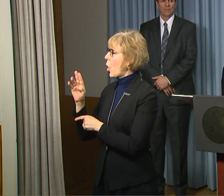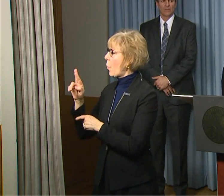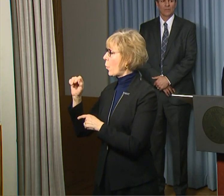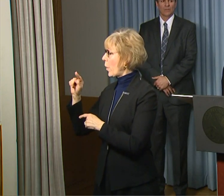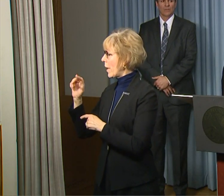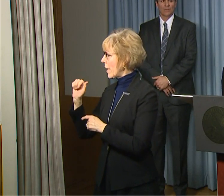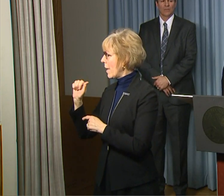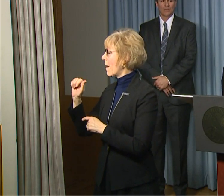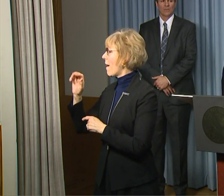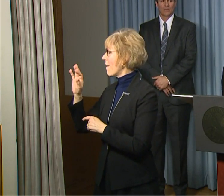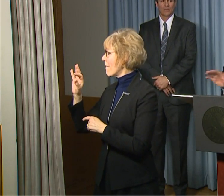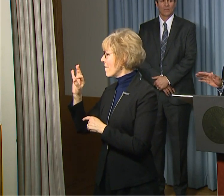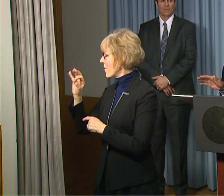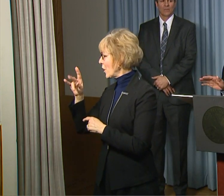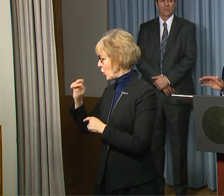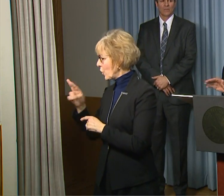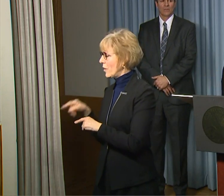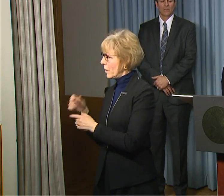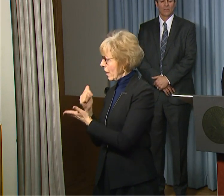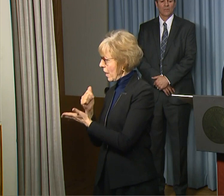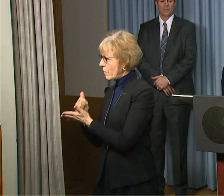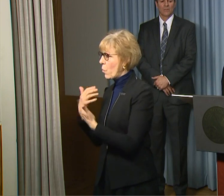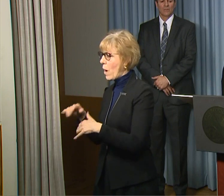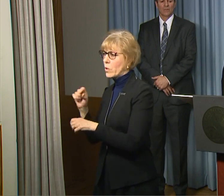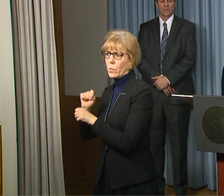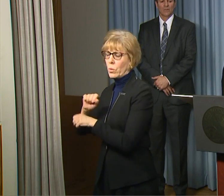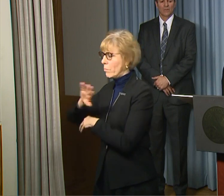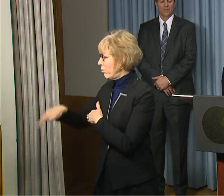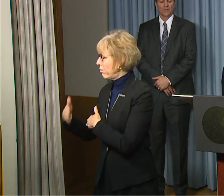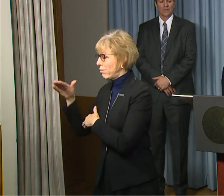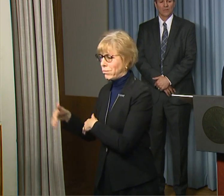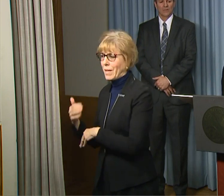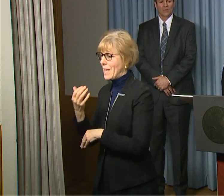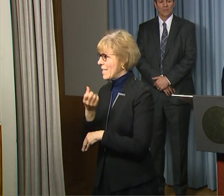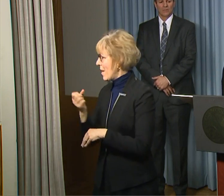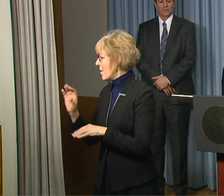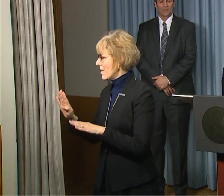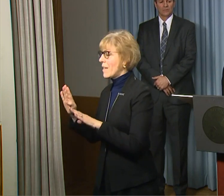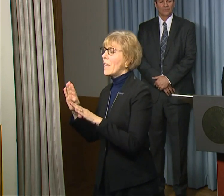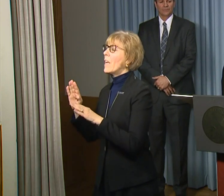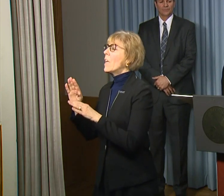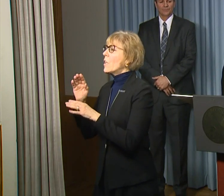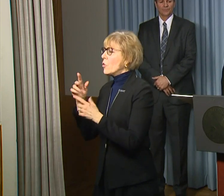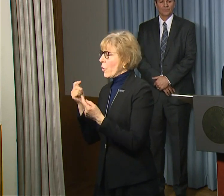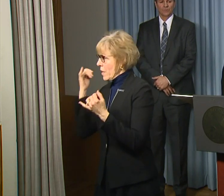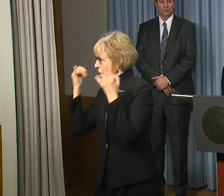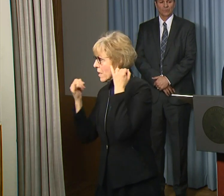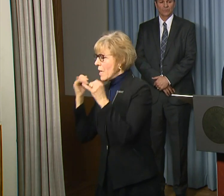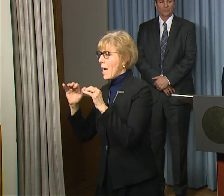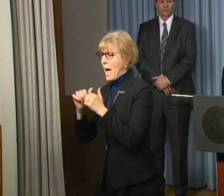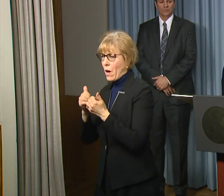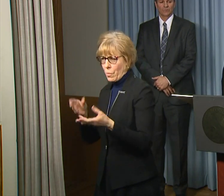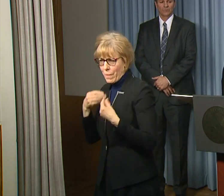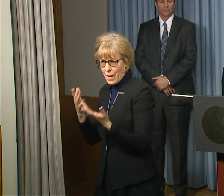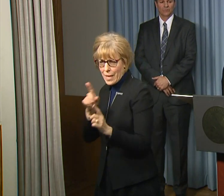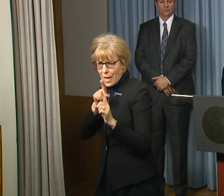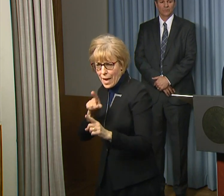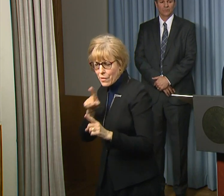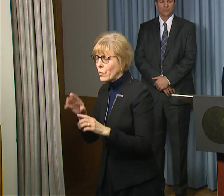Fisher, who has been working around the clock throughout the weekend to bring about solutions and opportunities